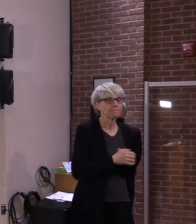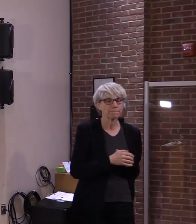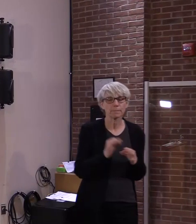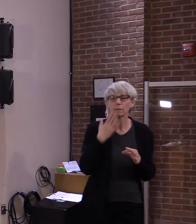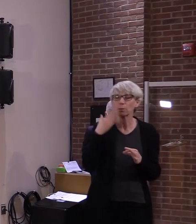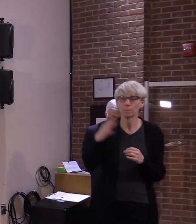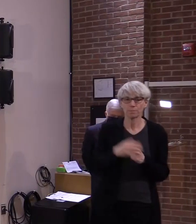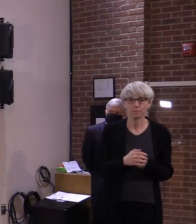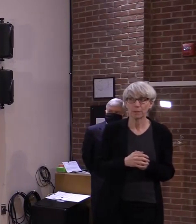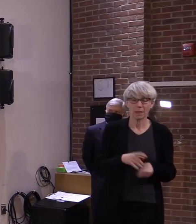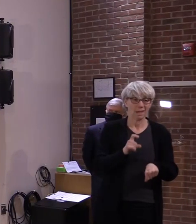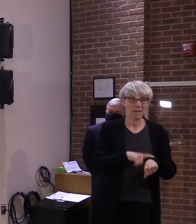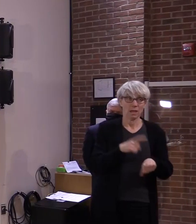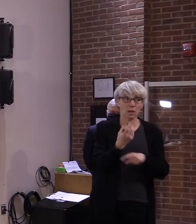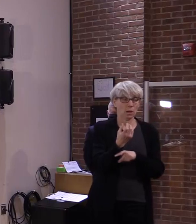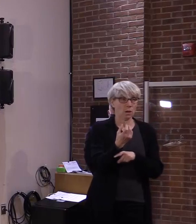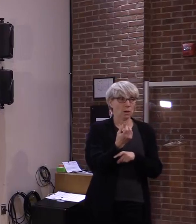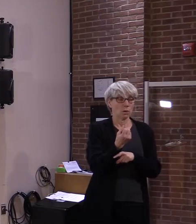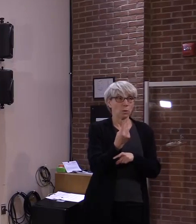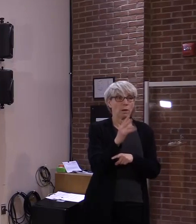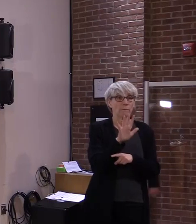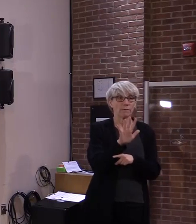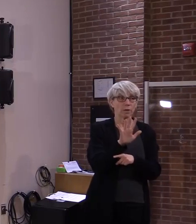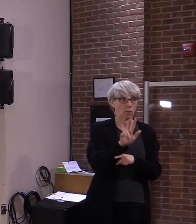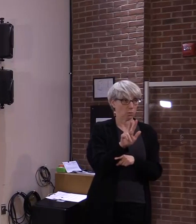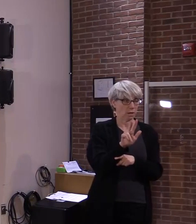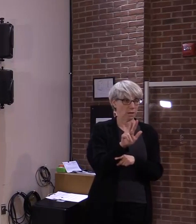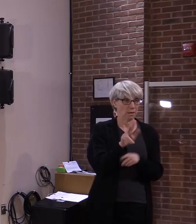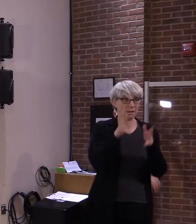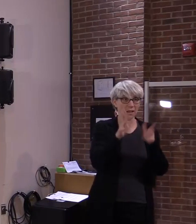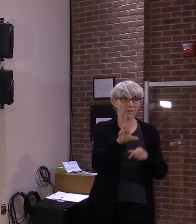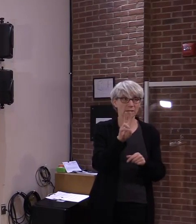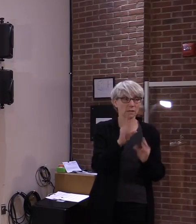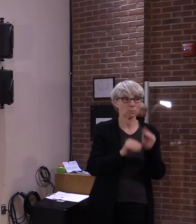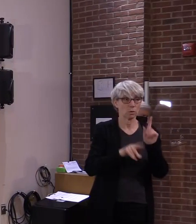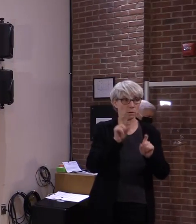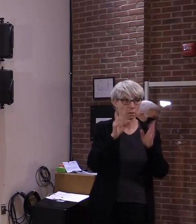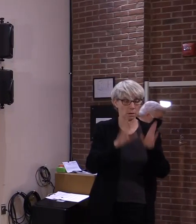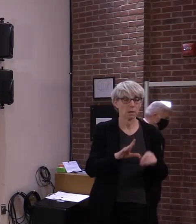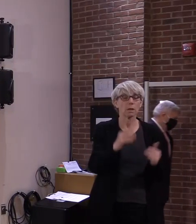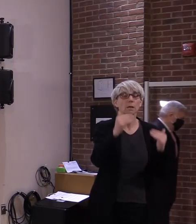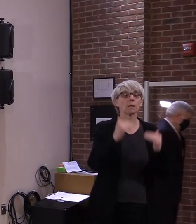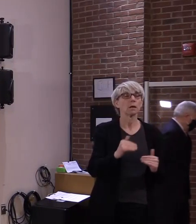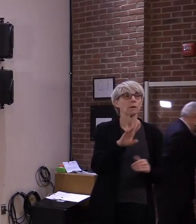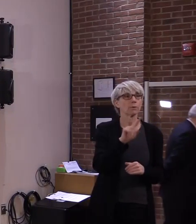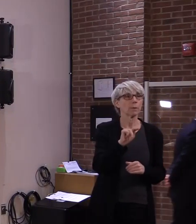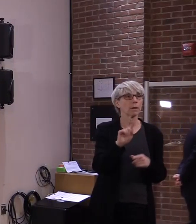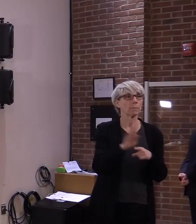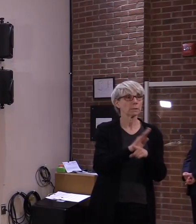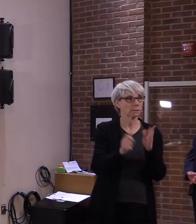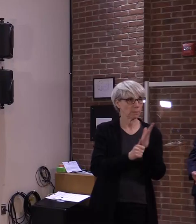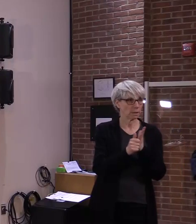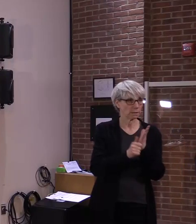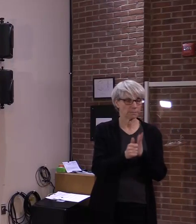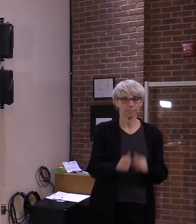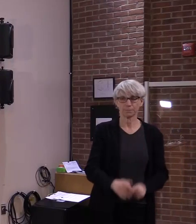All right, it's about 12:53, still six left in the queue. Tim Quiston, Vermont Business Magazine.